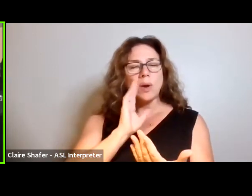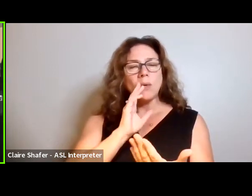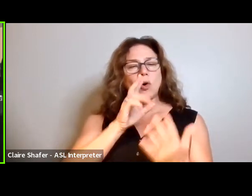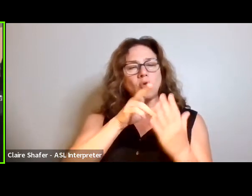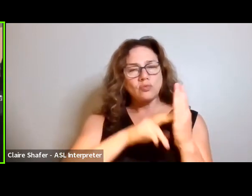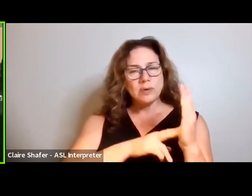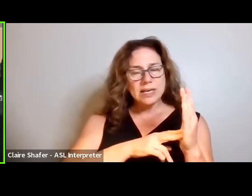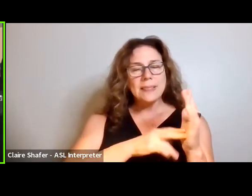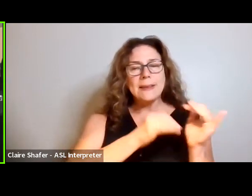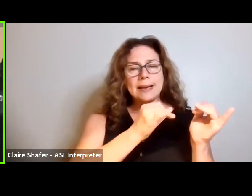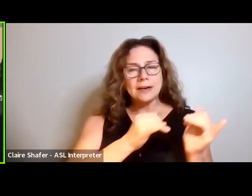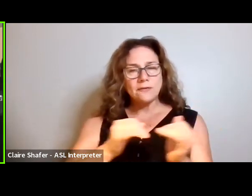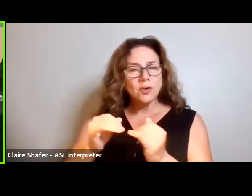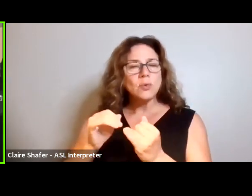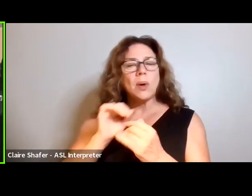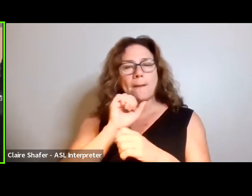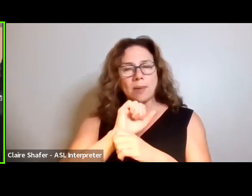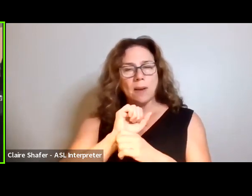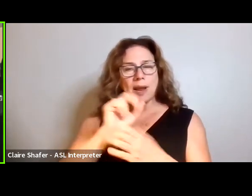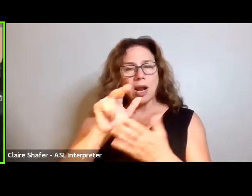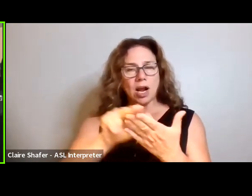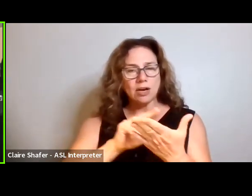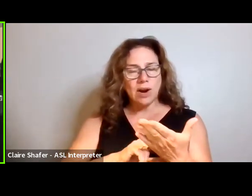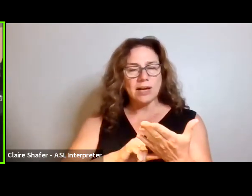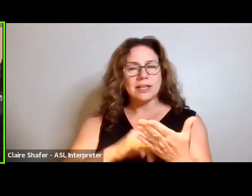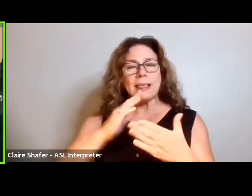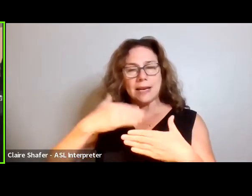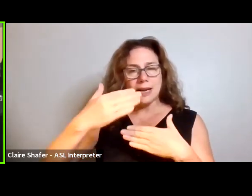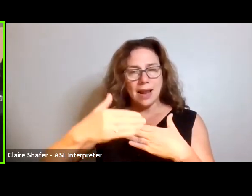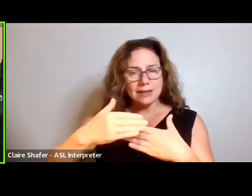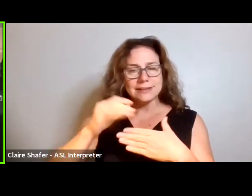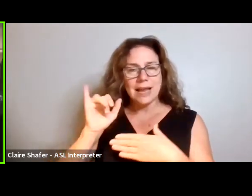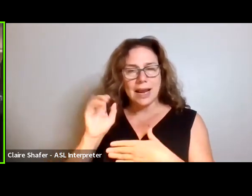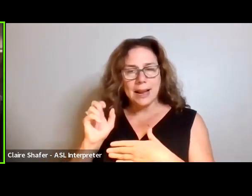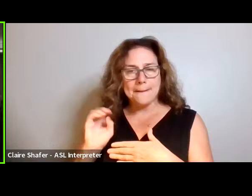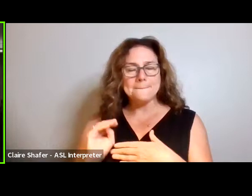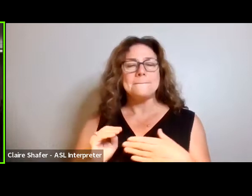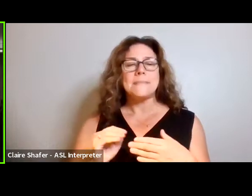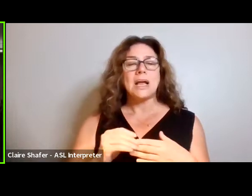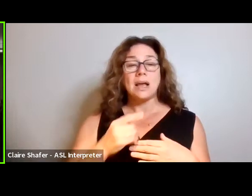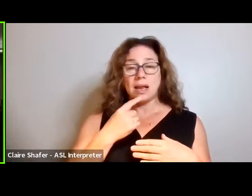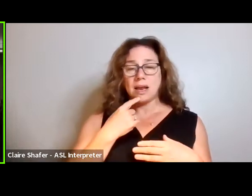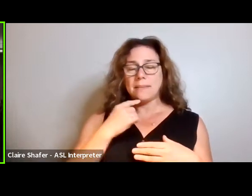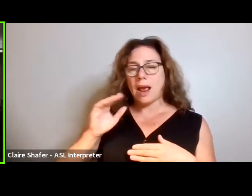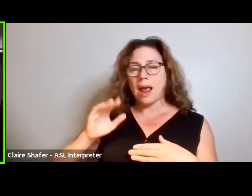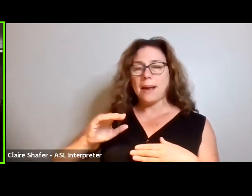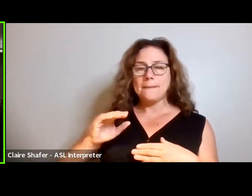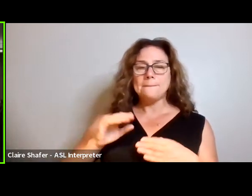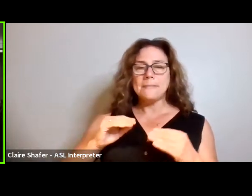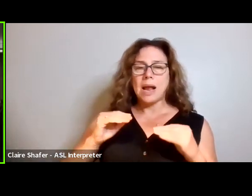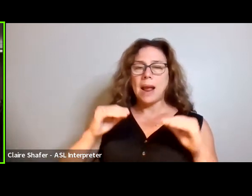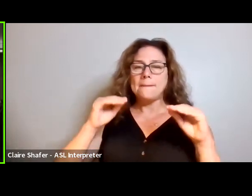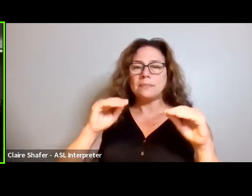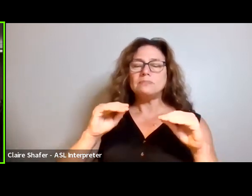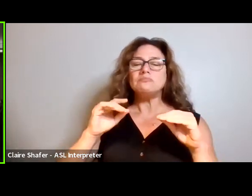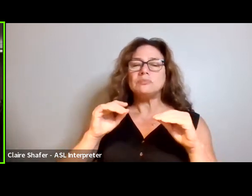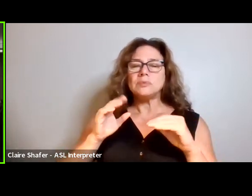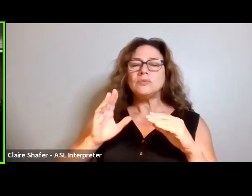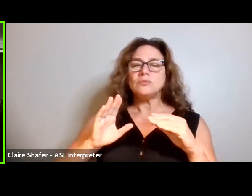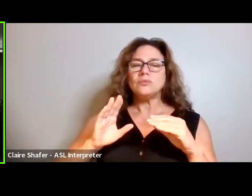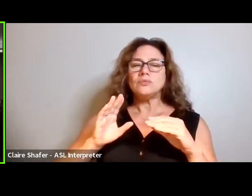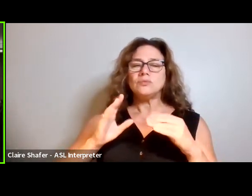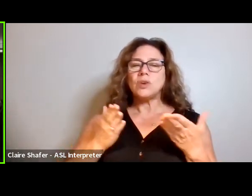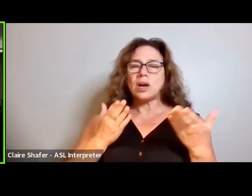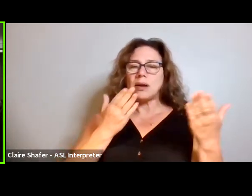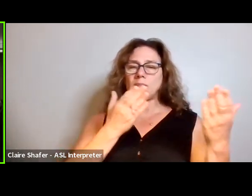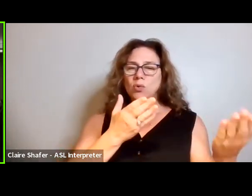in the next item. Next item. Next one. Okay. I move to approve. Okay. I'll second. Okay. Motion made